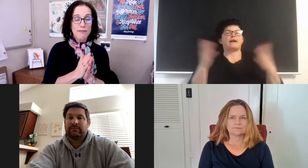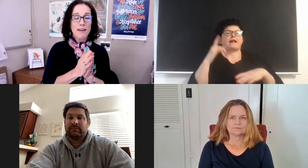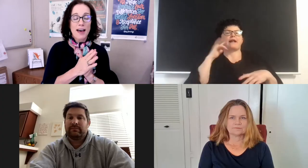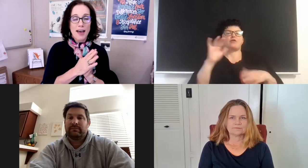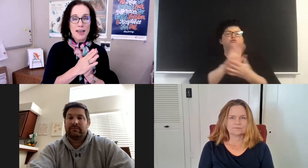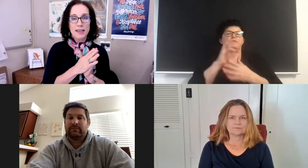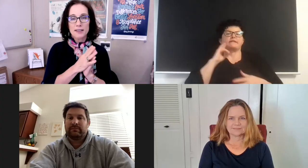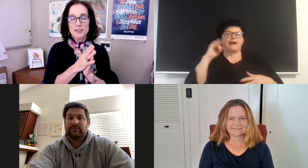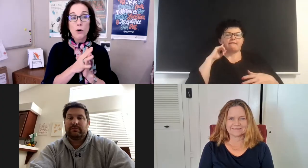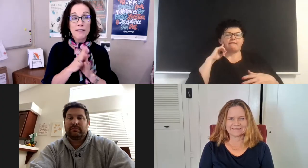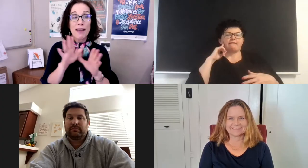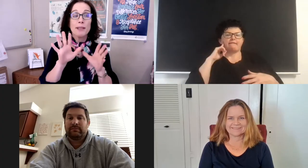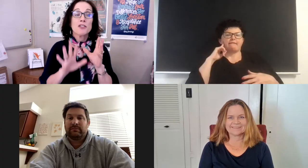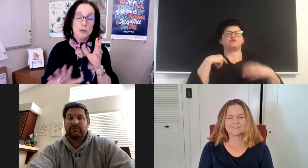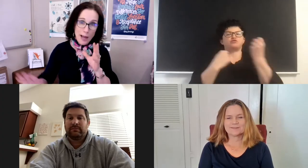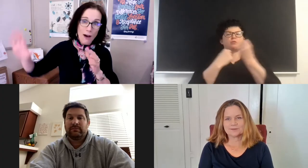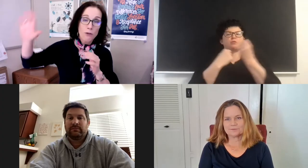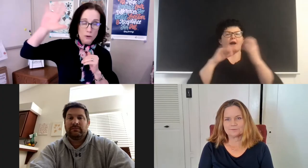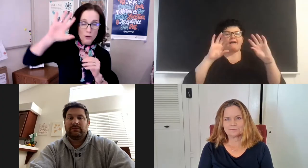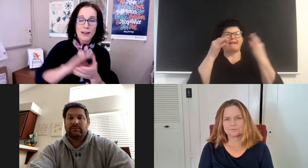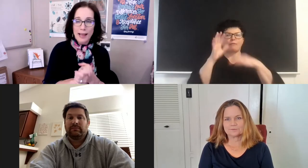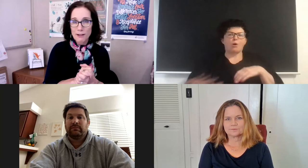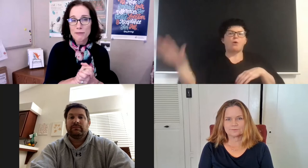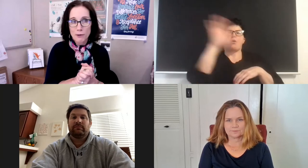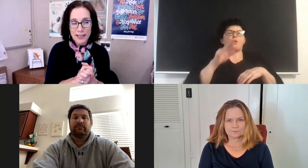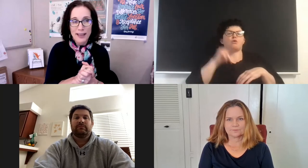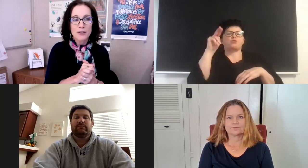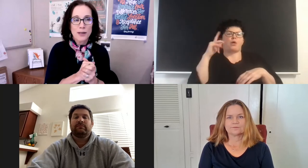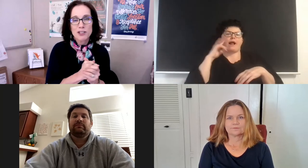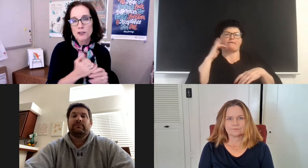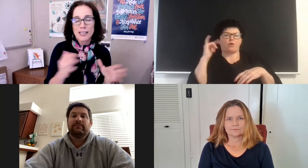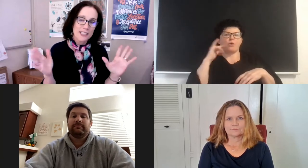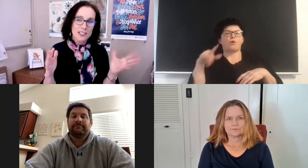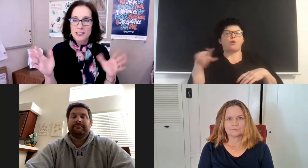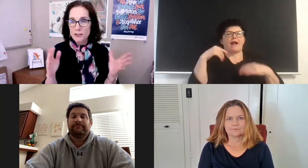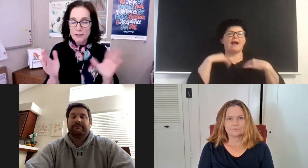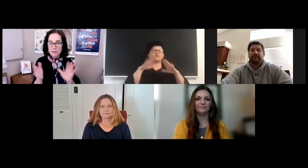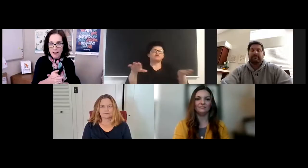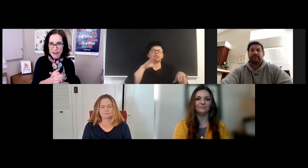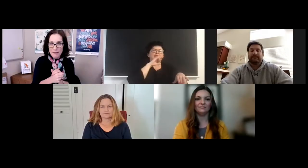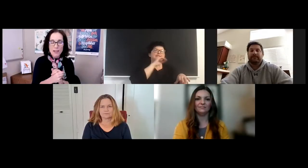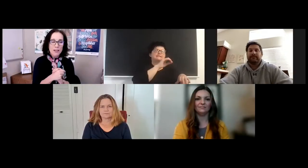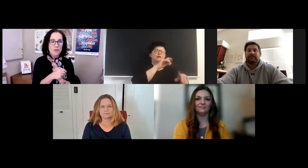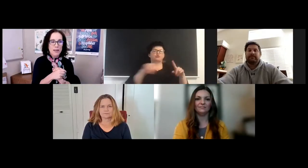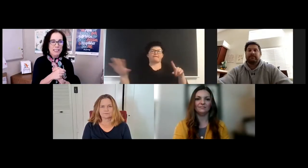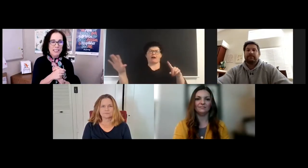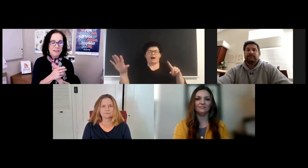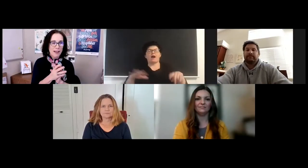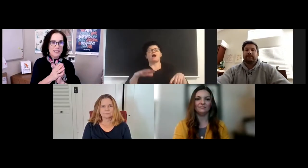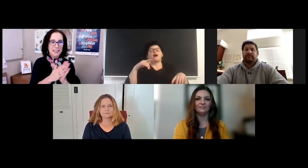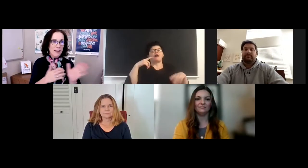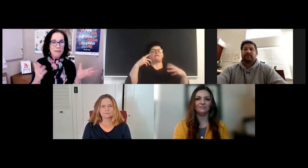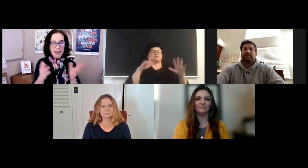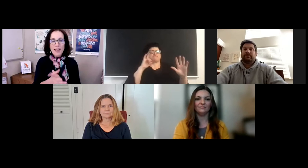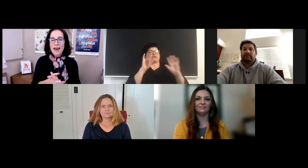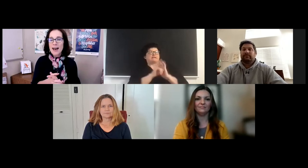Deaf, supporting families throughout Northern California who have children ages 0 to 5 who've been identified